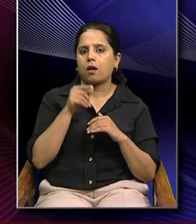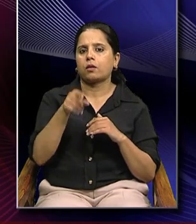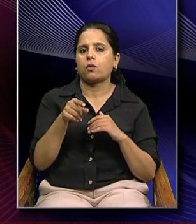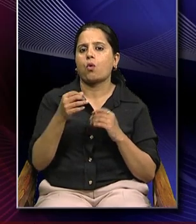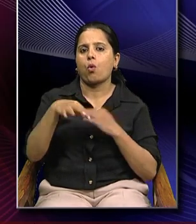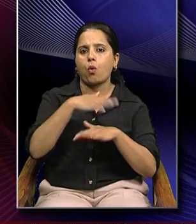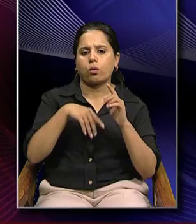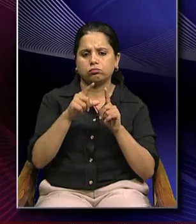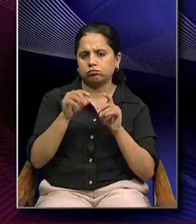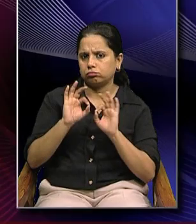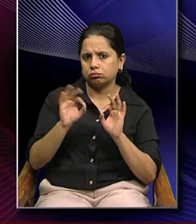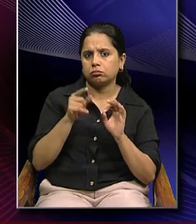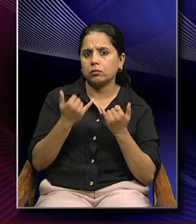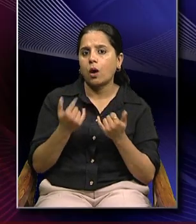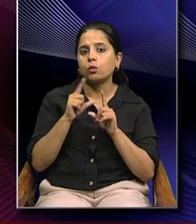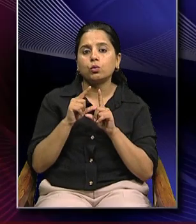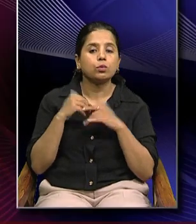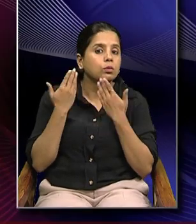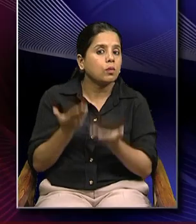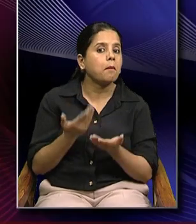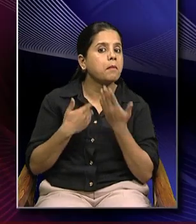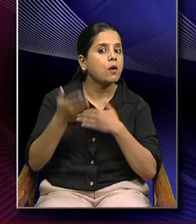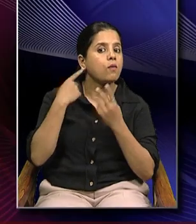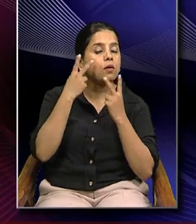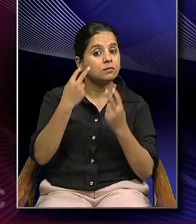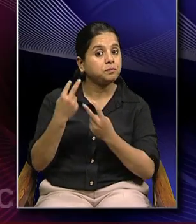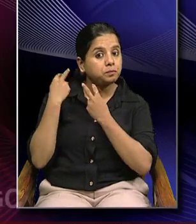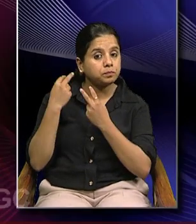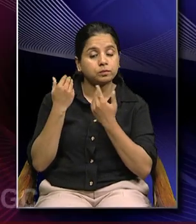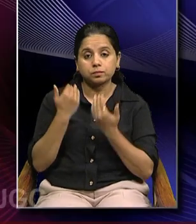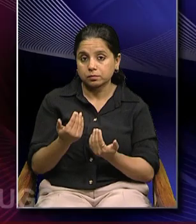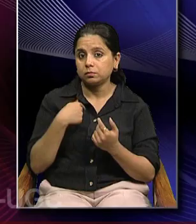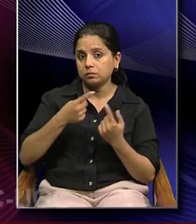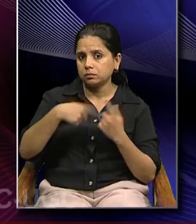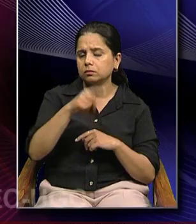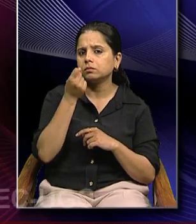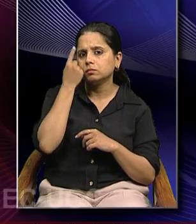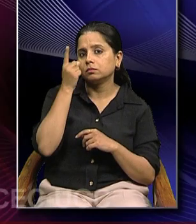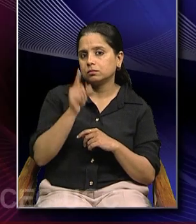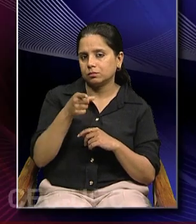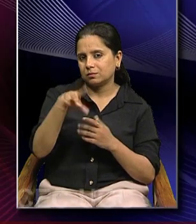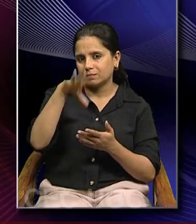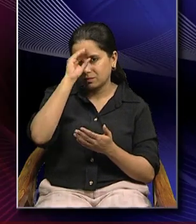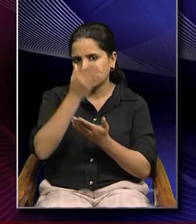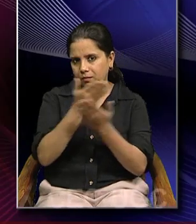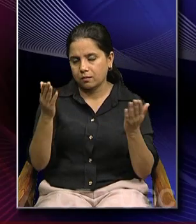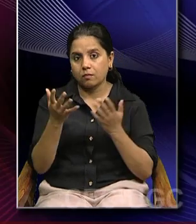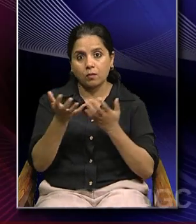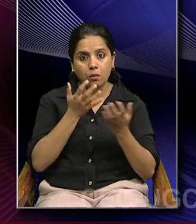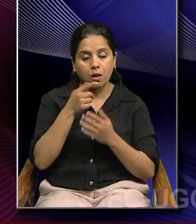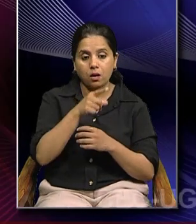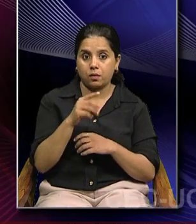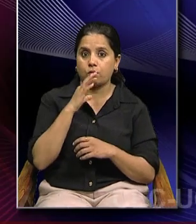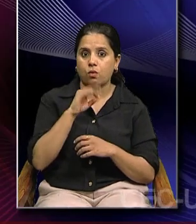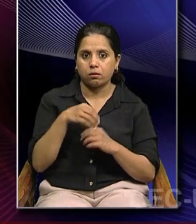organization as compared to what you have been doing previously. So, we have to understand, my dear learners, that marketing has